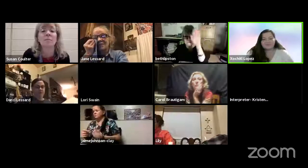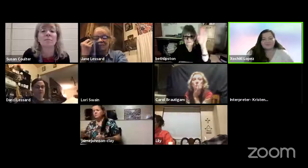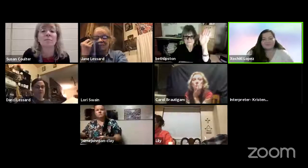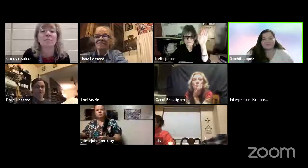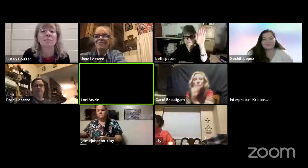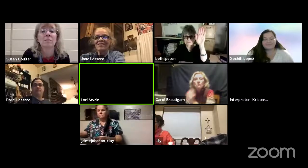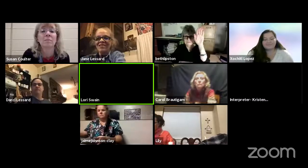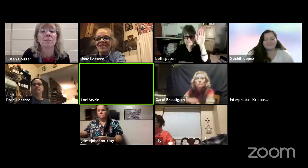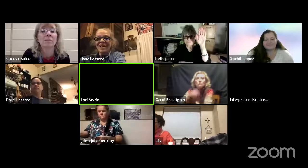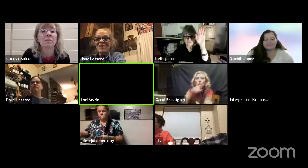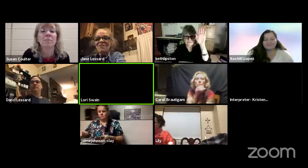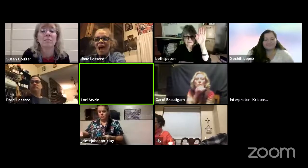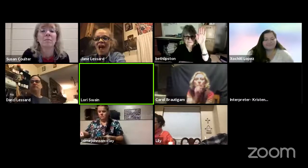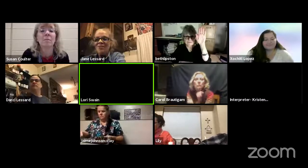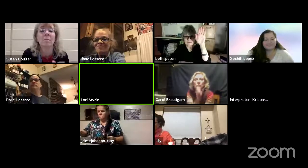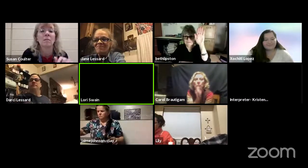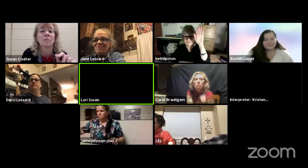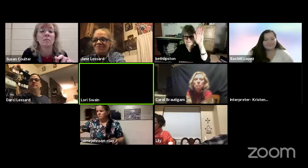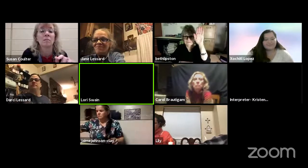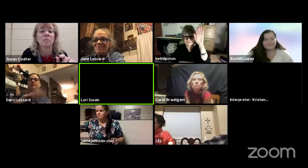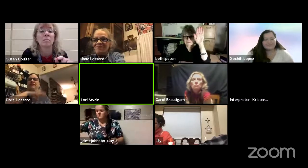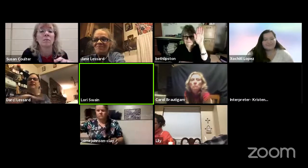I have a comment, Susan. This is Beth.